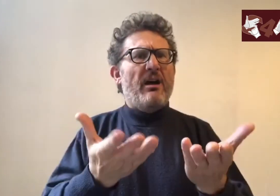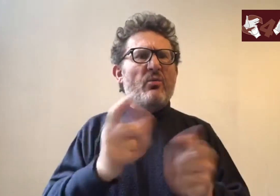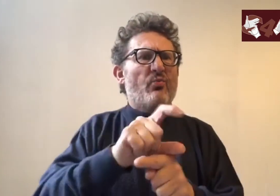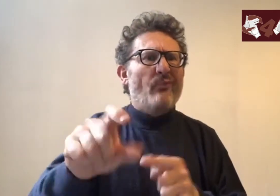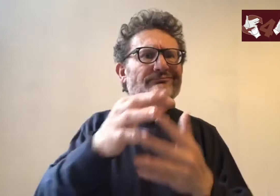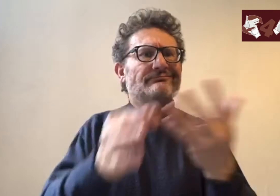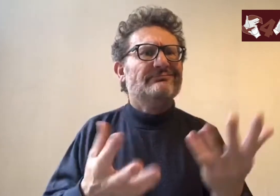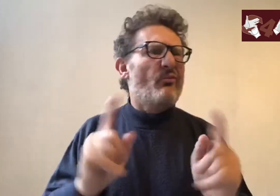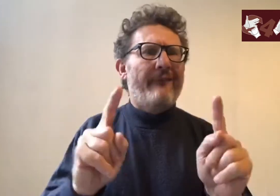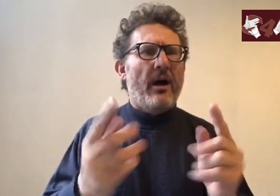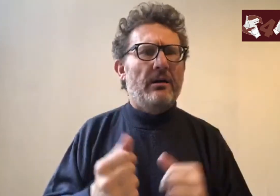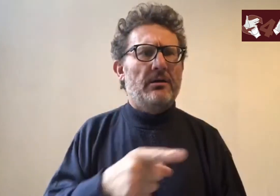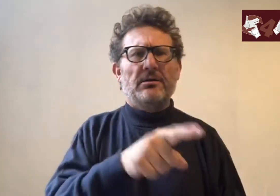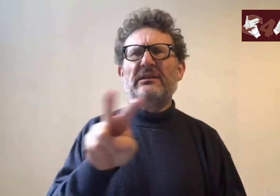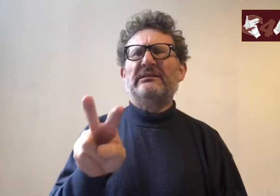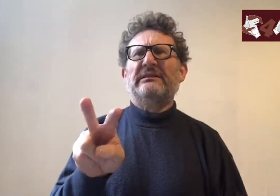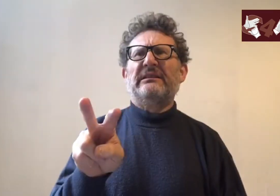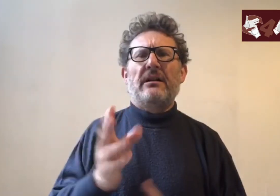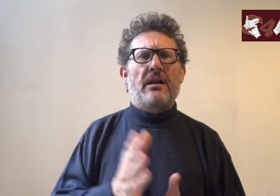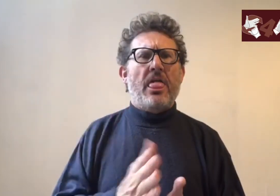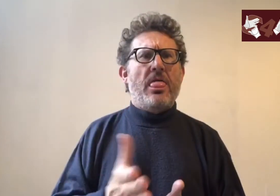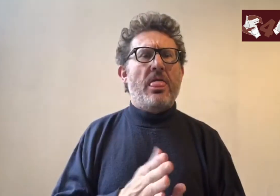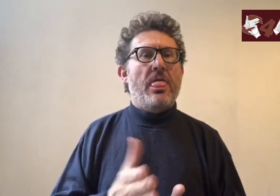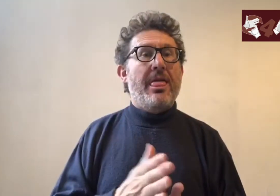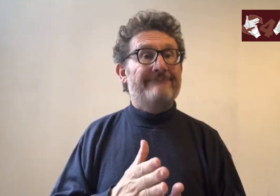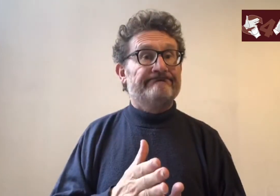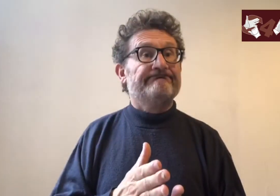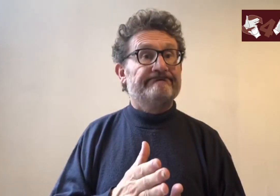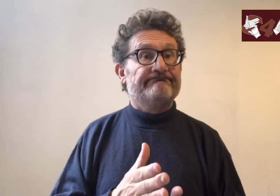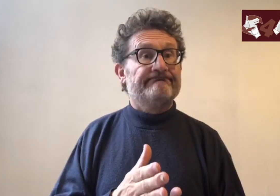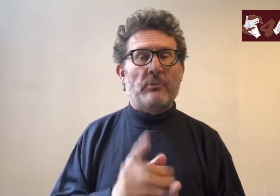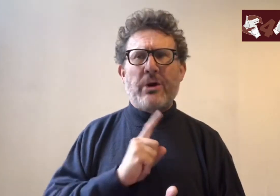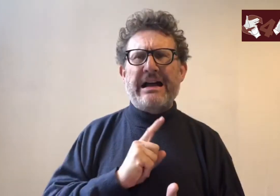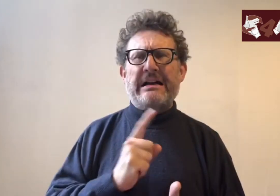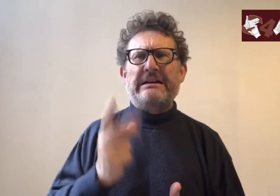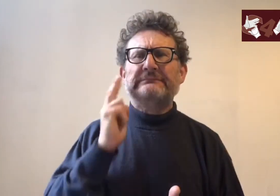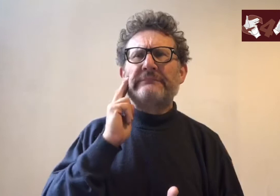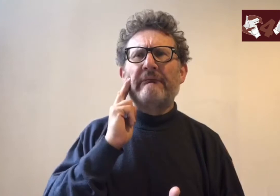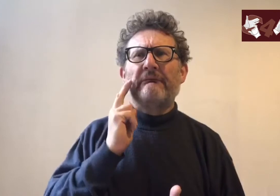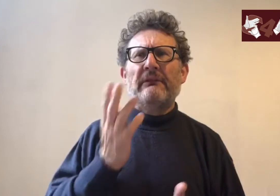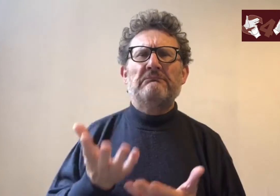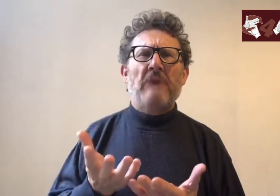market my services, people are looking at my invitation and thinking, I'm not sure if we could do